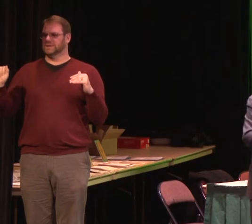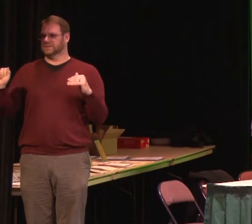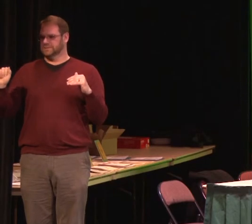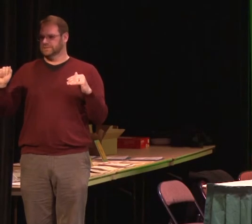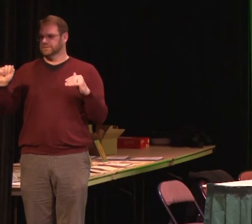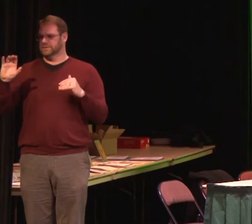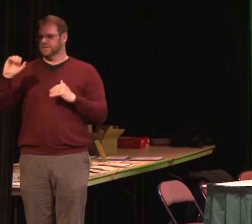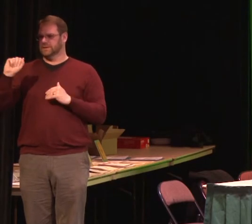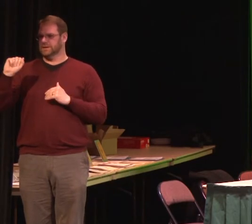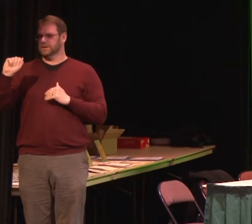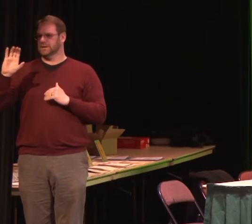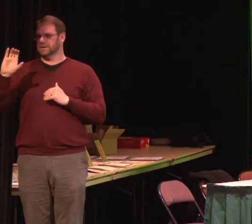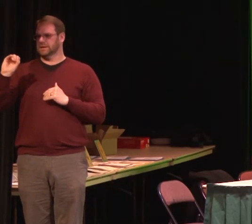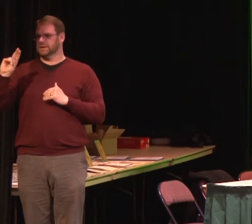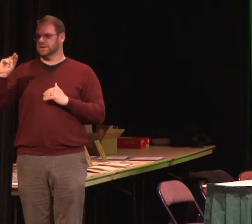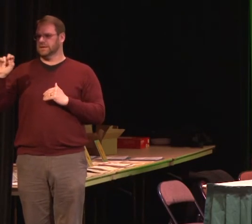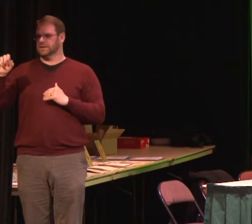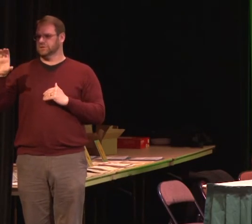Akansha, are you here? Good.